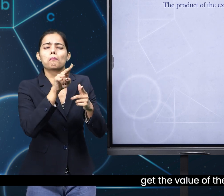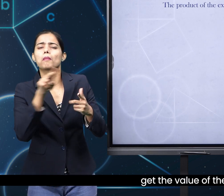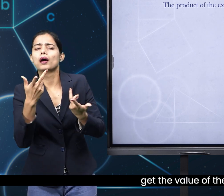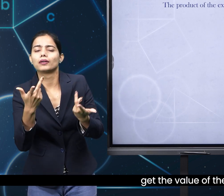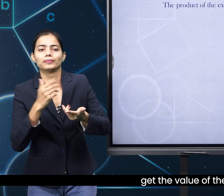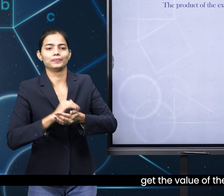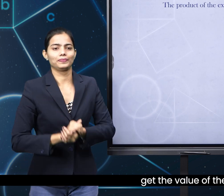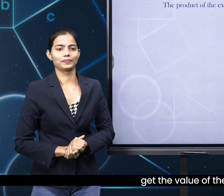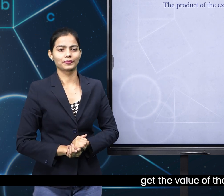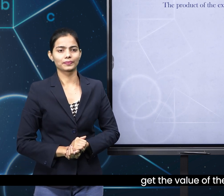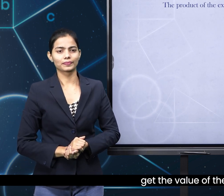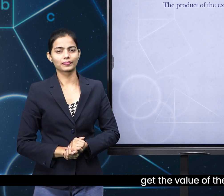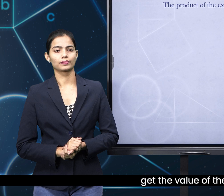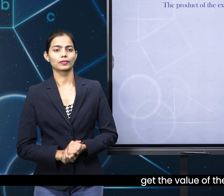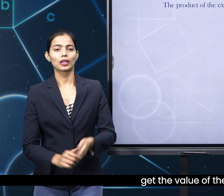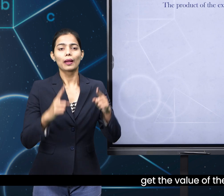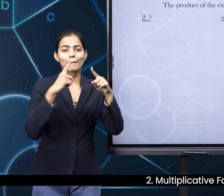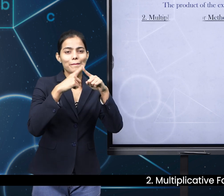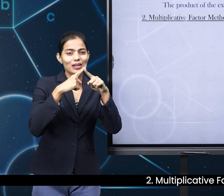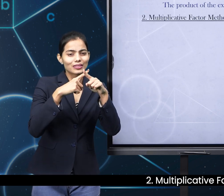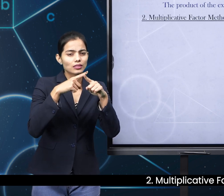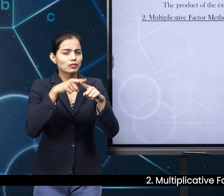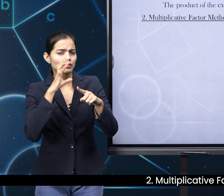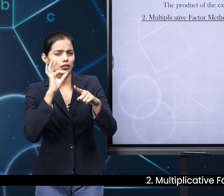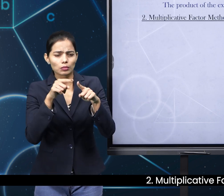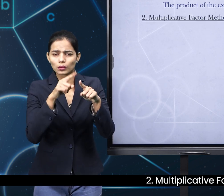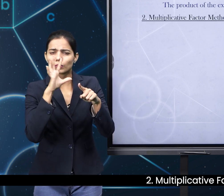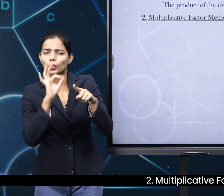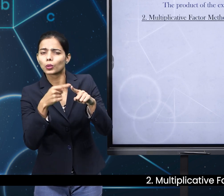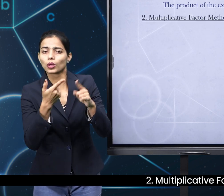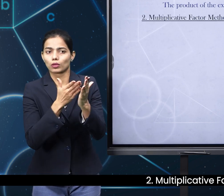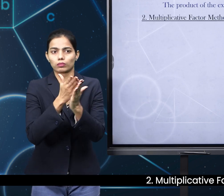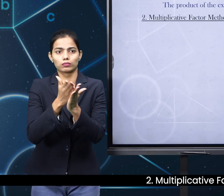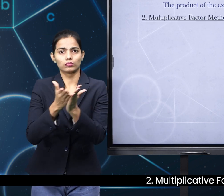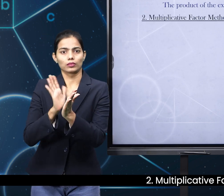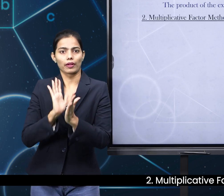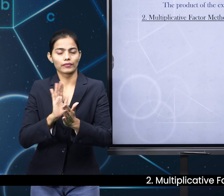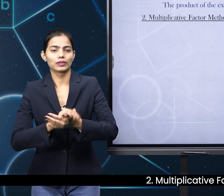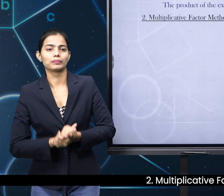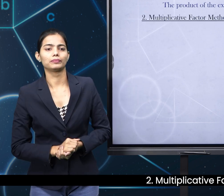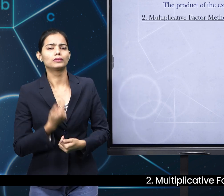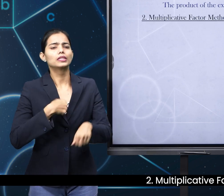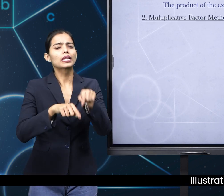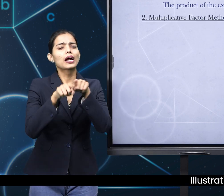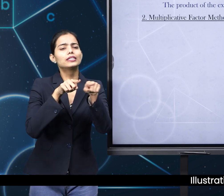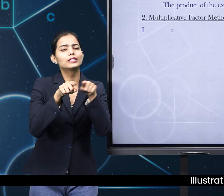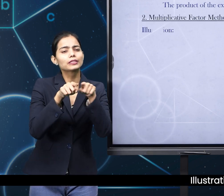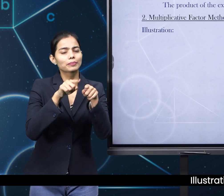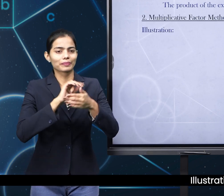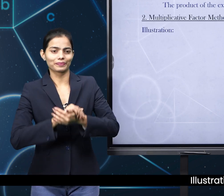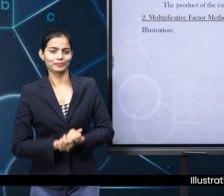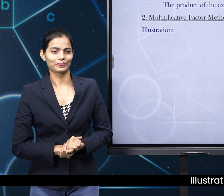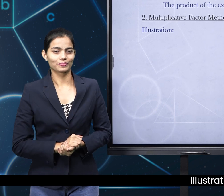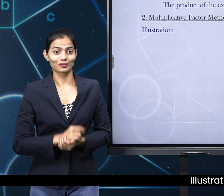and get the value of the unknown x. Number 2, multiplicative factor method.